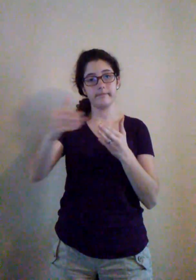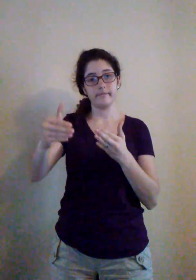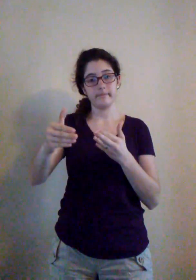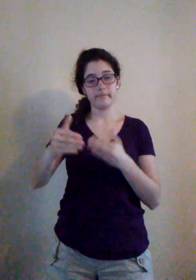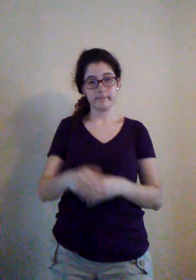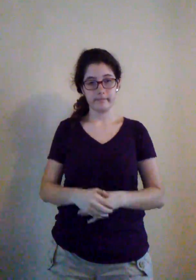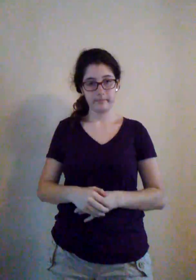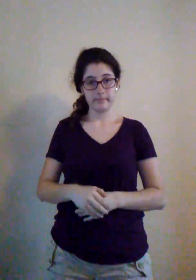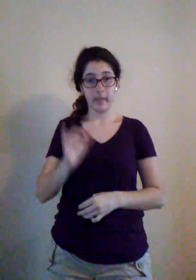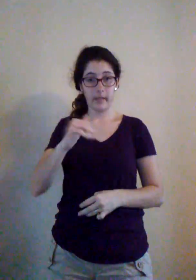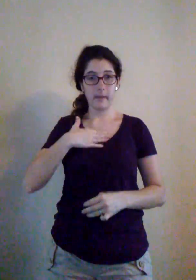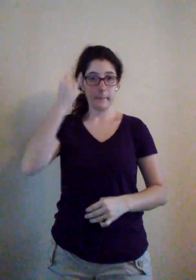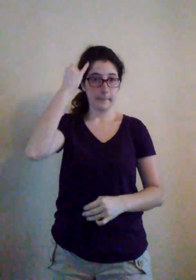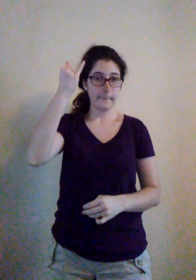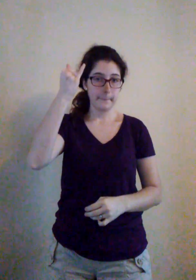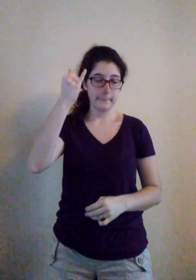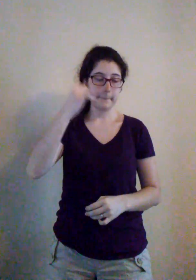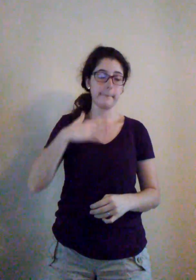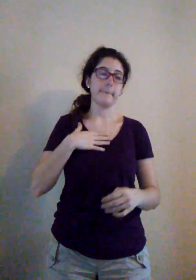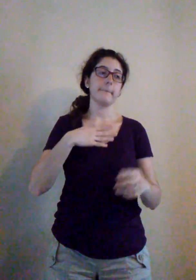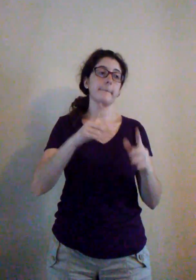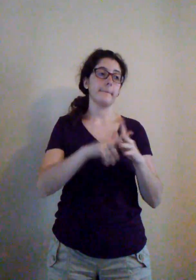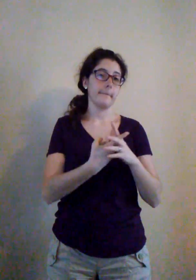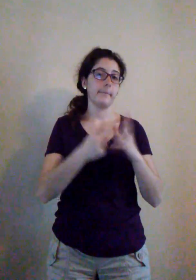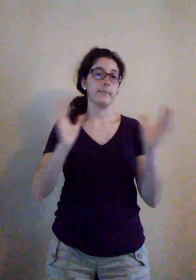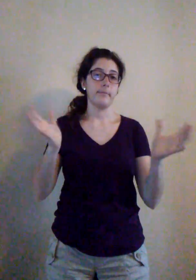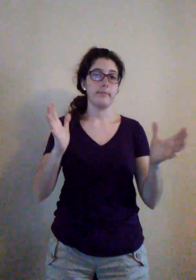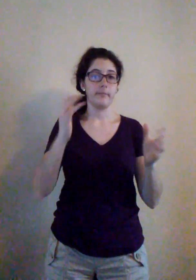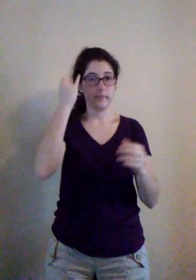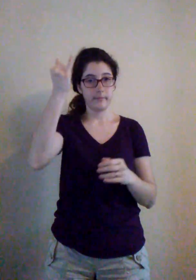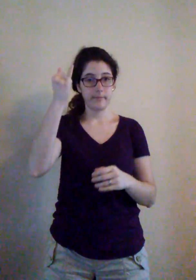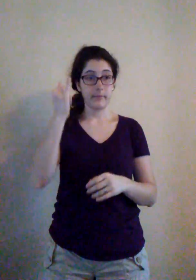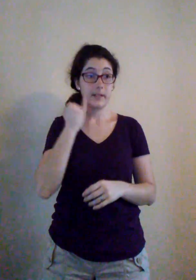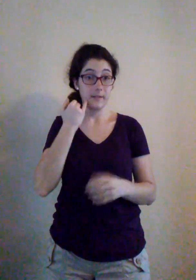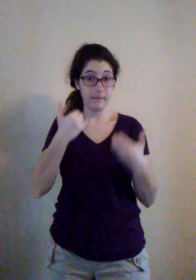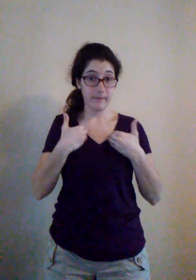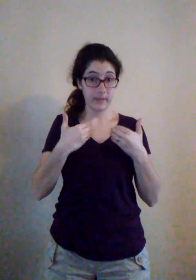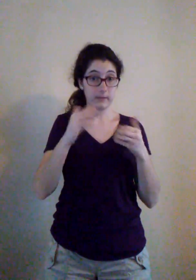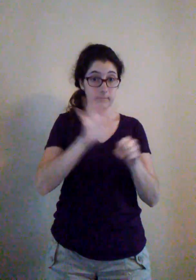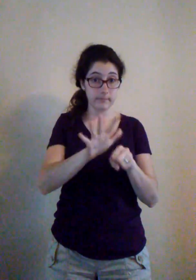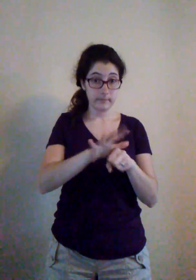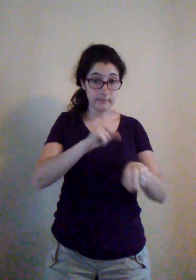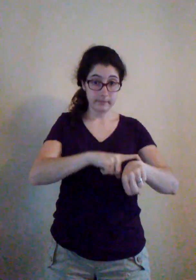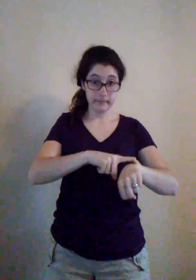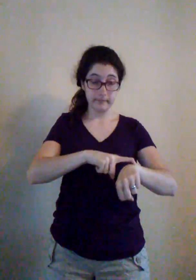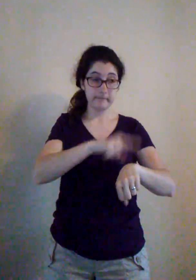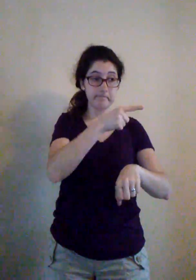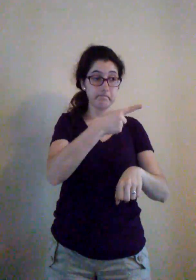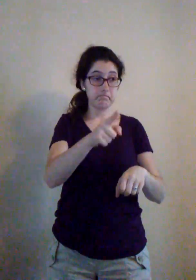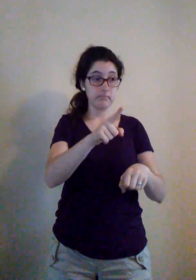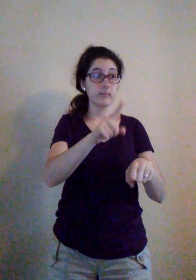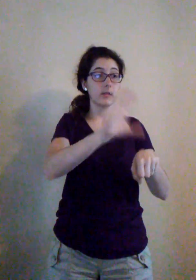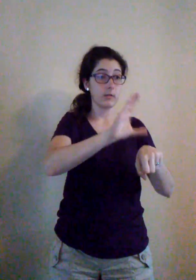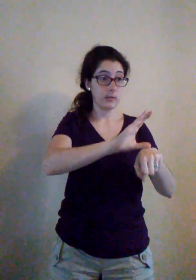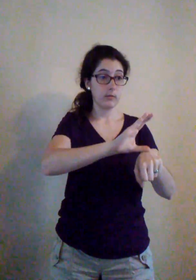go. Ultimately, if you have enough time in the context of a local congregation where you have both Christians and non-Christians and so on, then